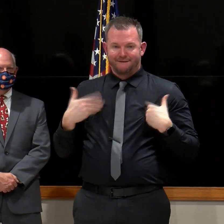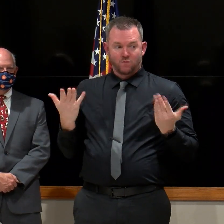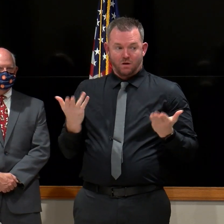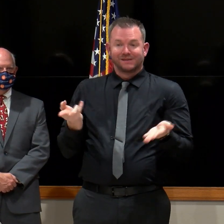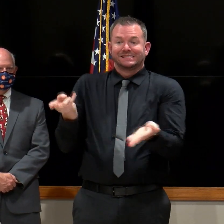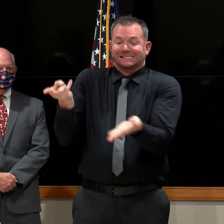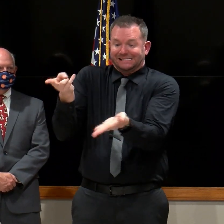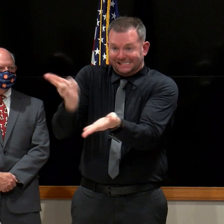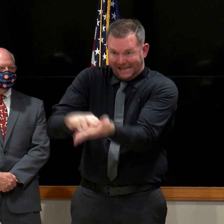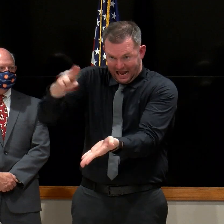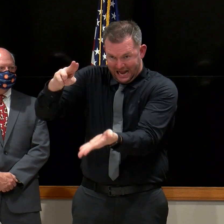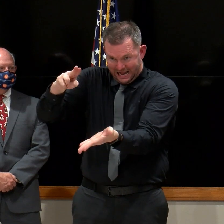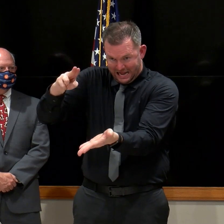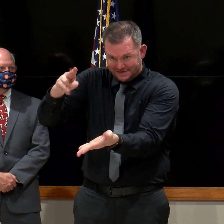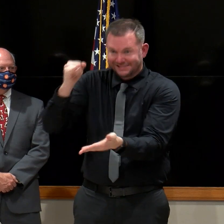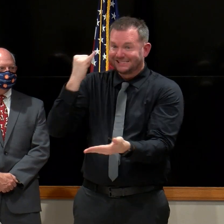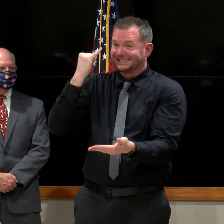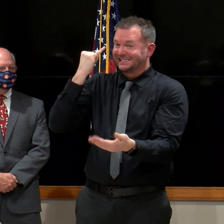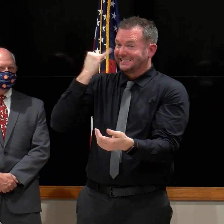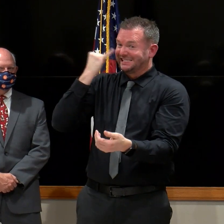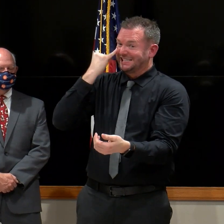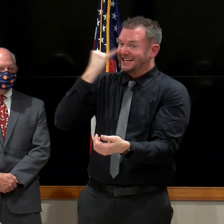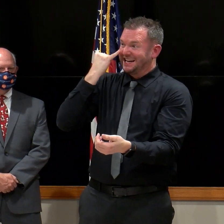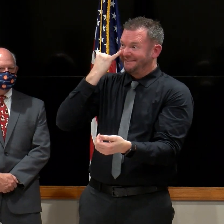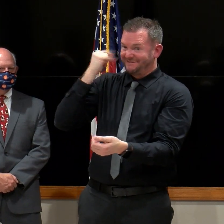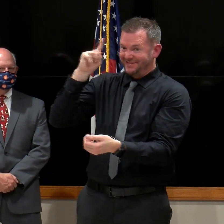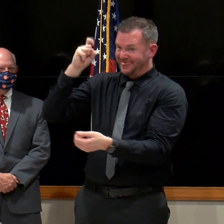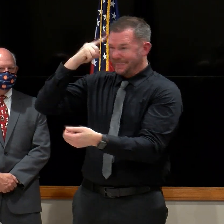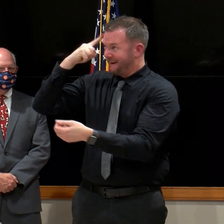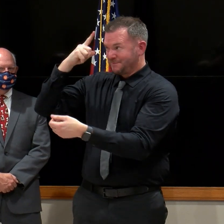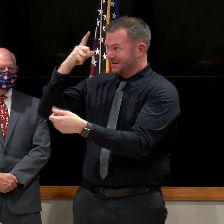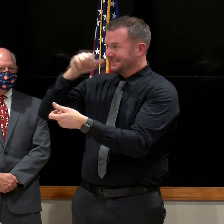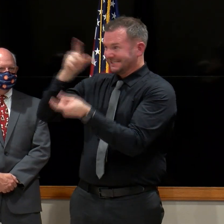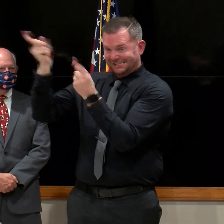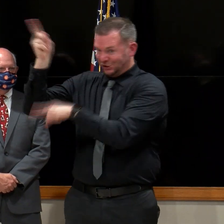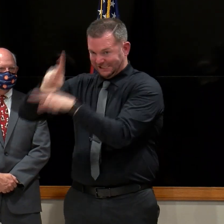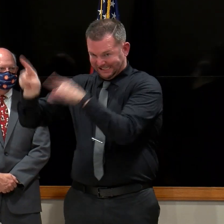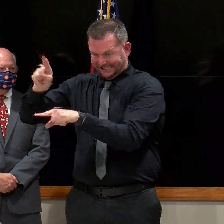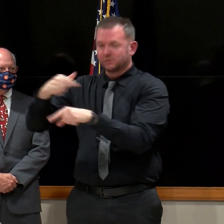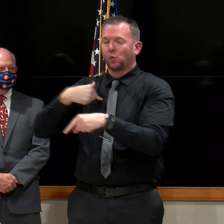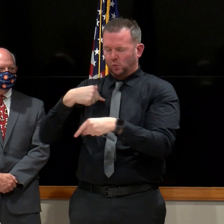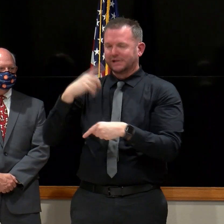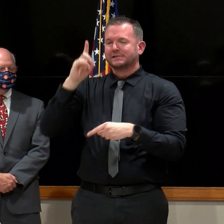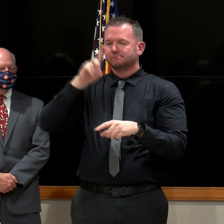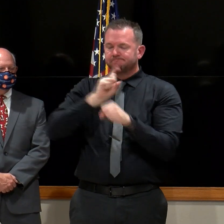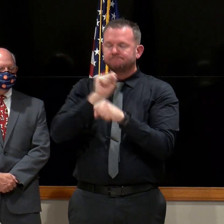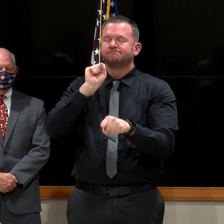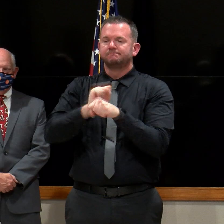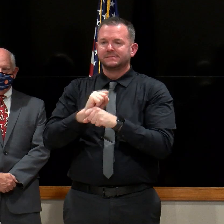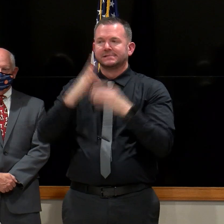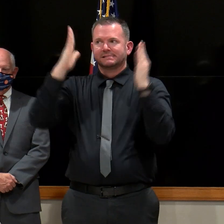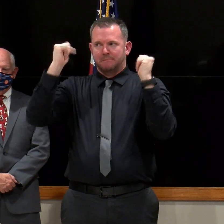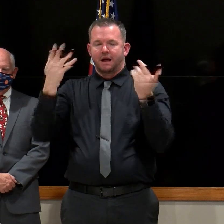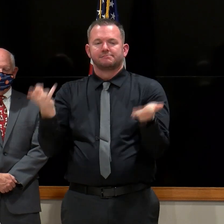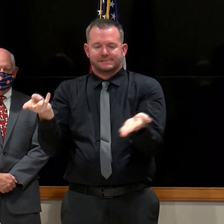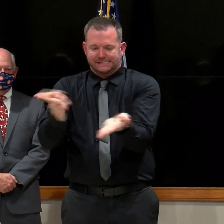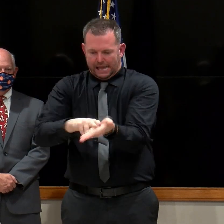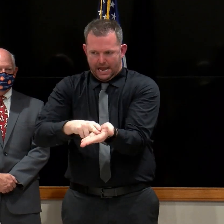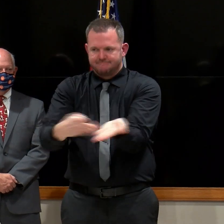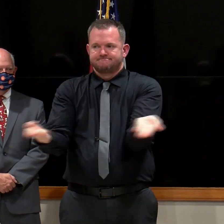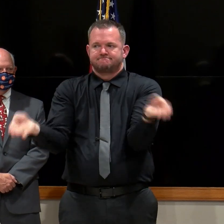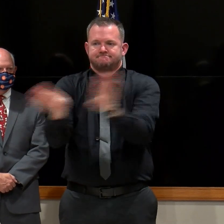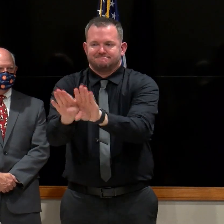for the government not to close by the beginning of next week. And I would hope that at least